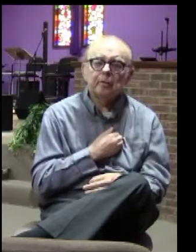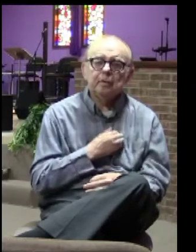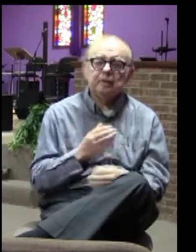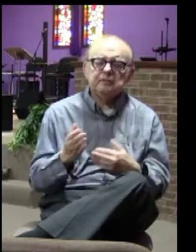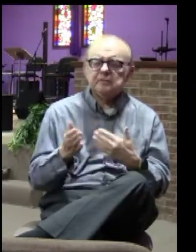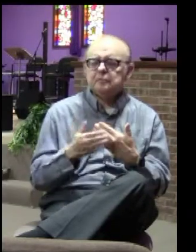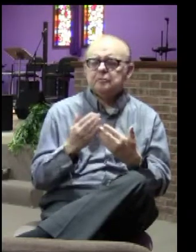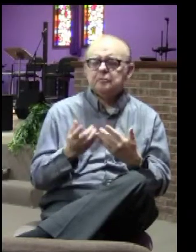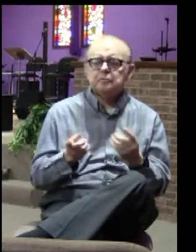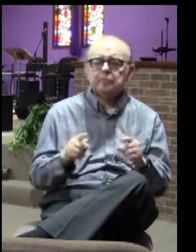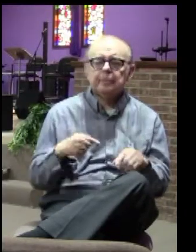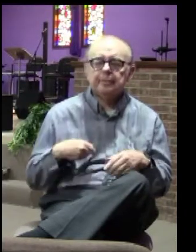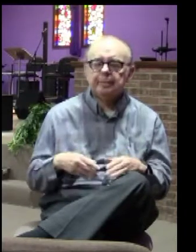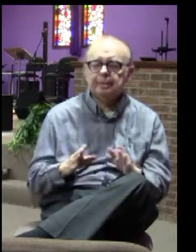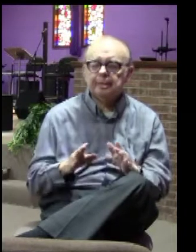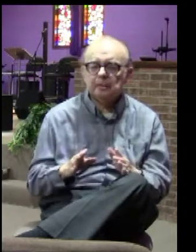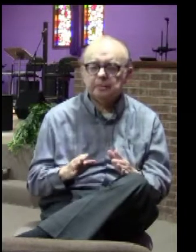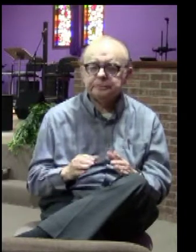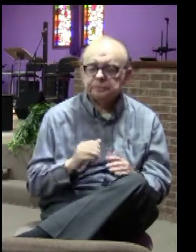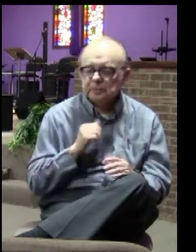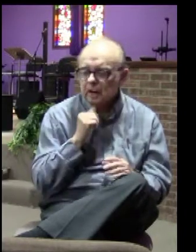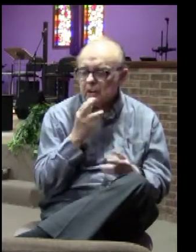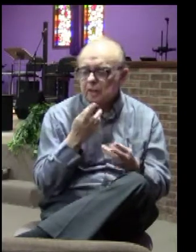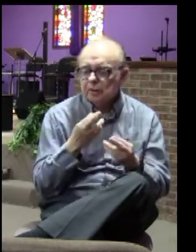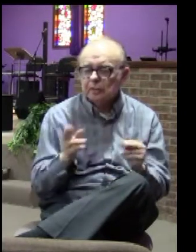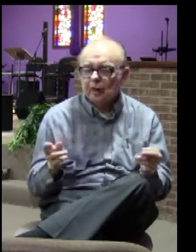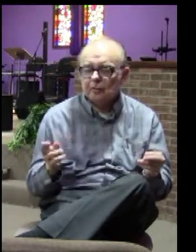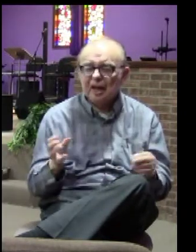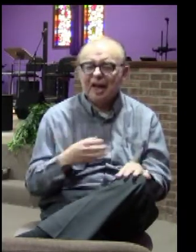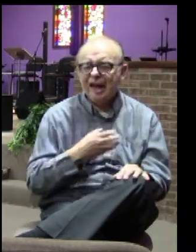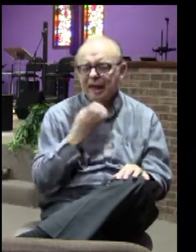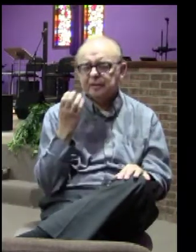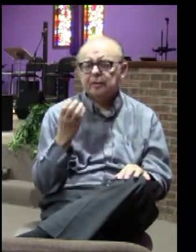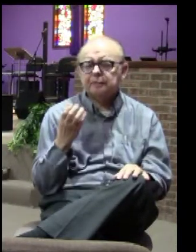It's easy when we allow unresolved anger